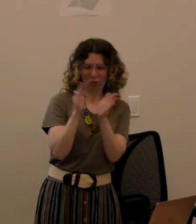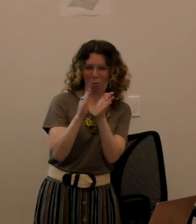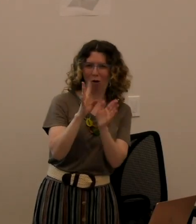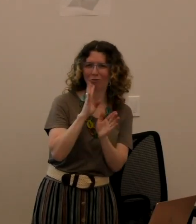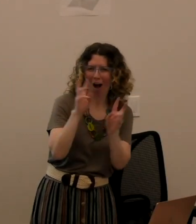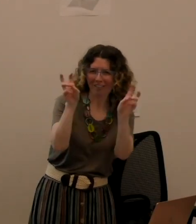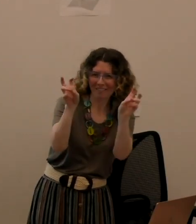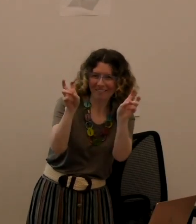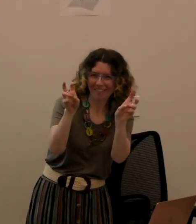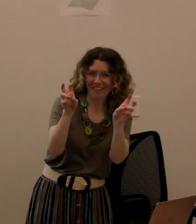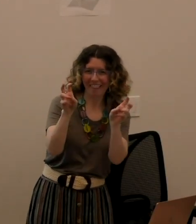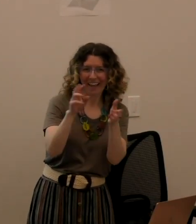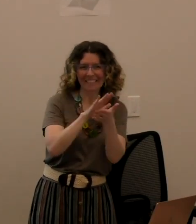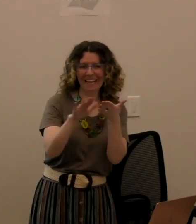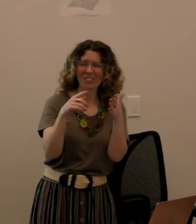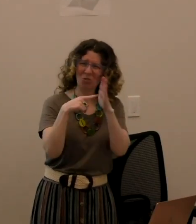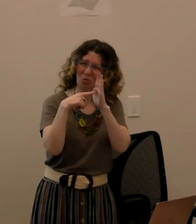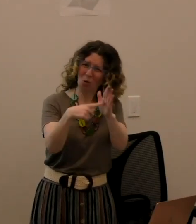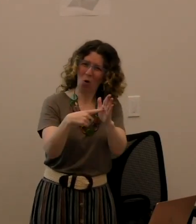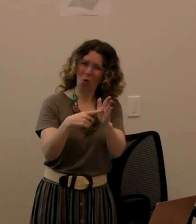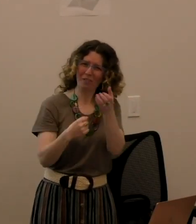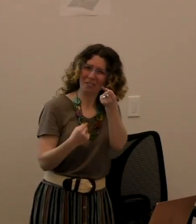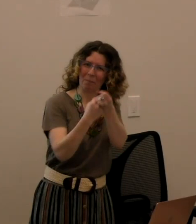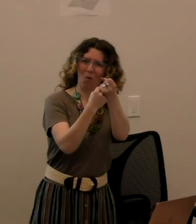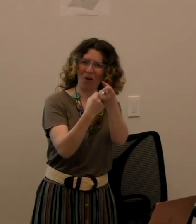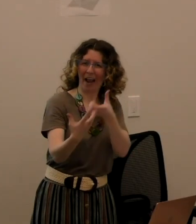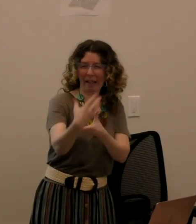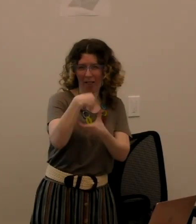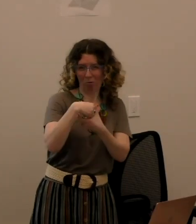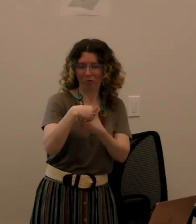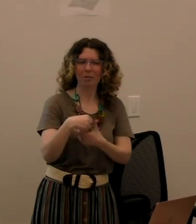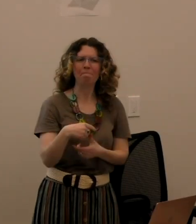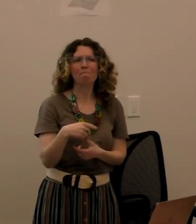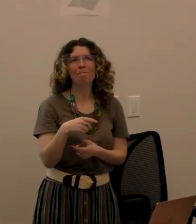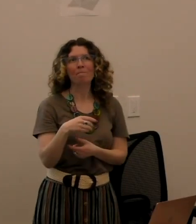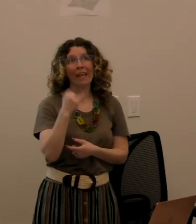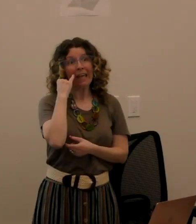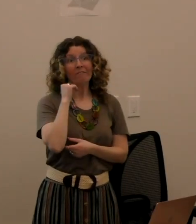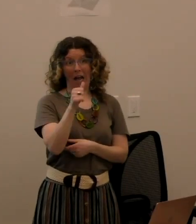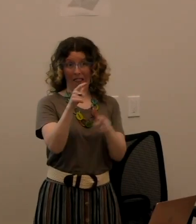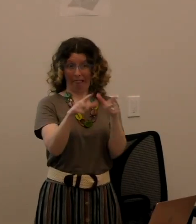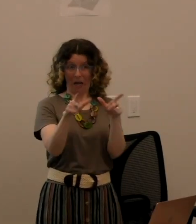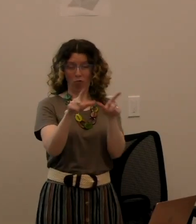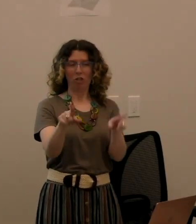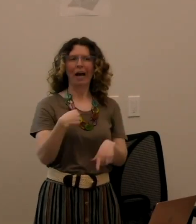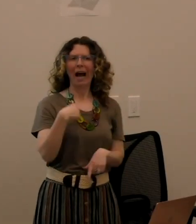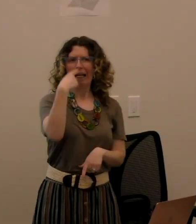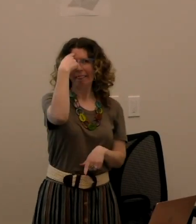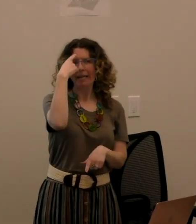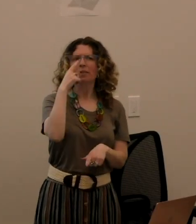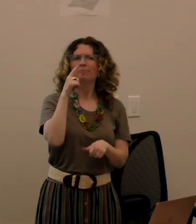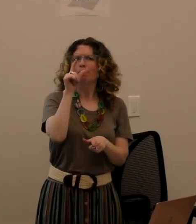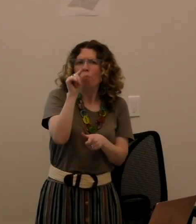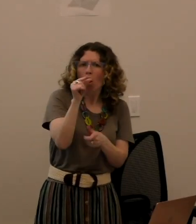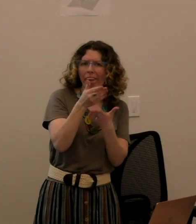know, little everyday talk to show that you're supportive and you're including. If